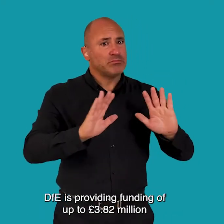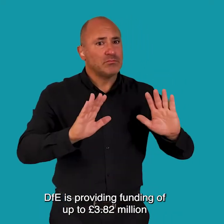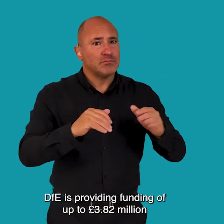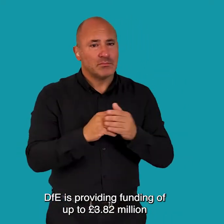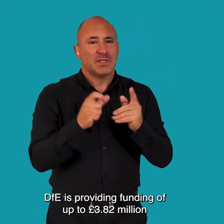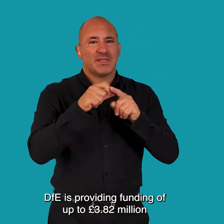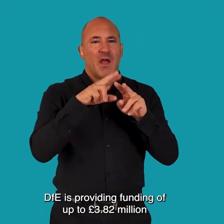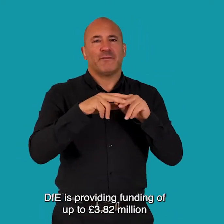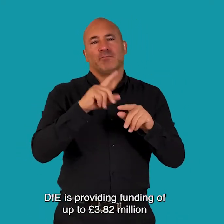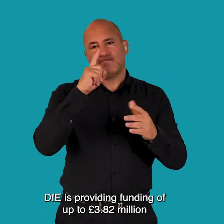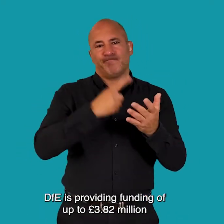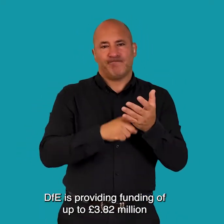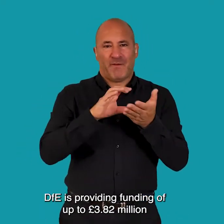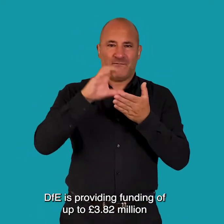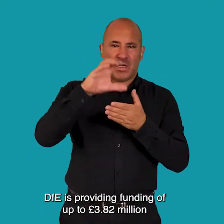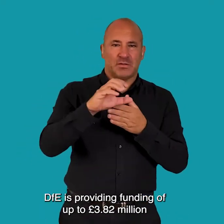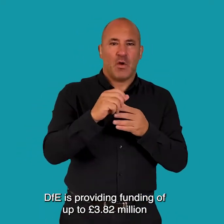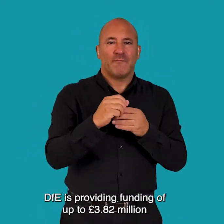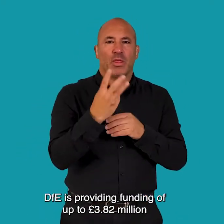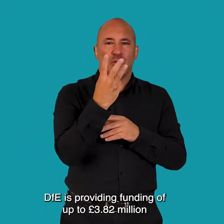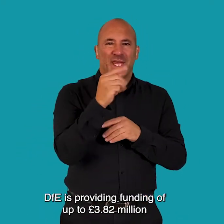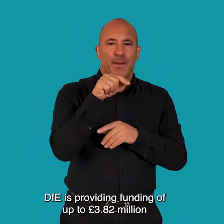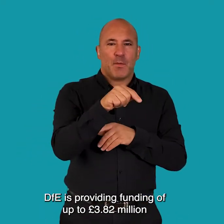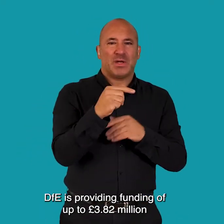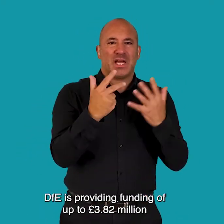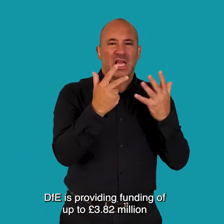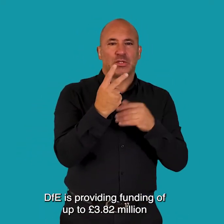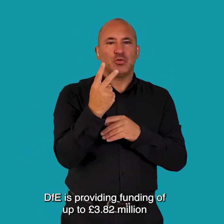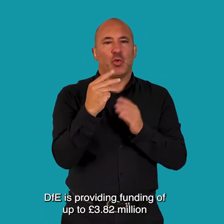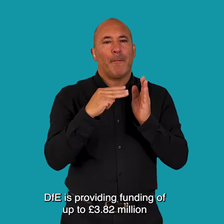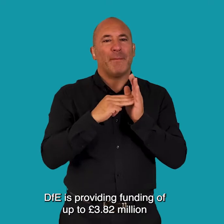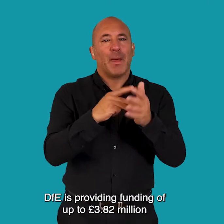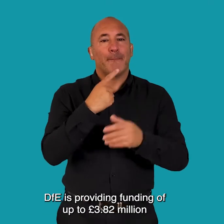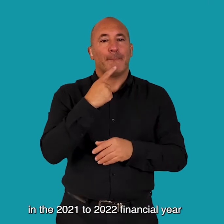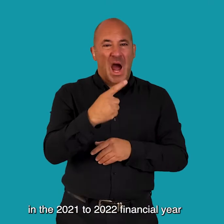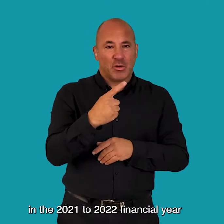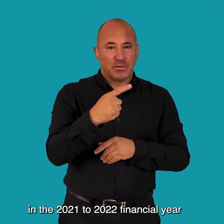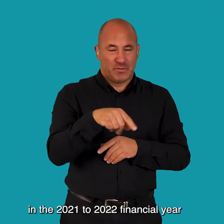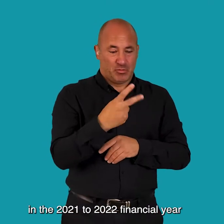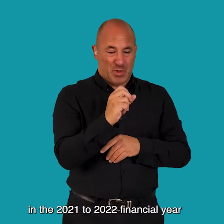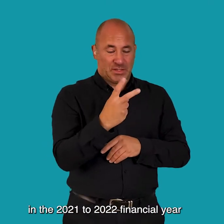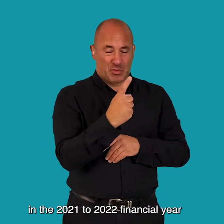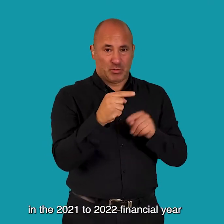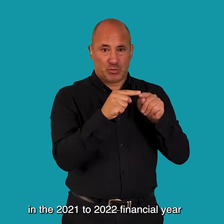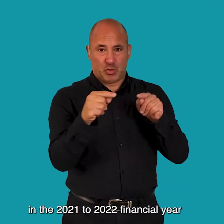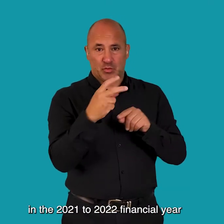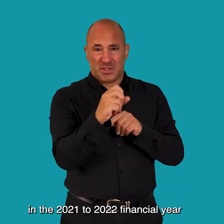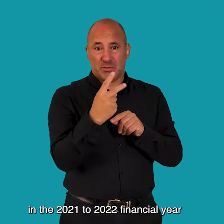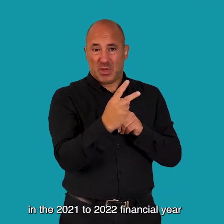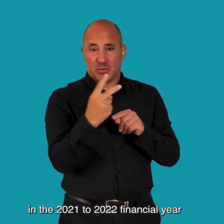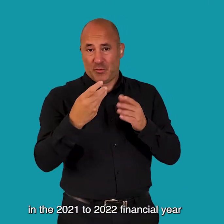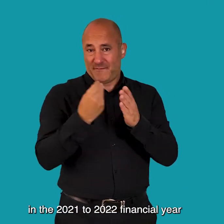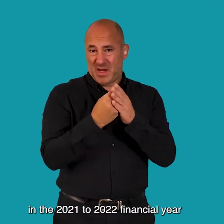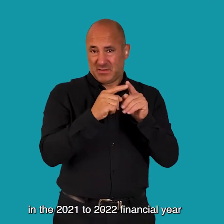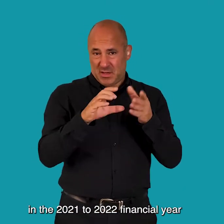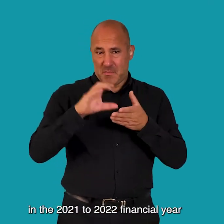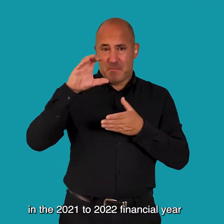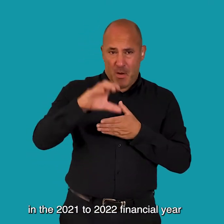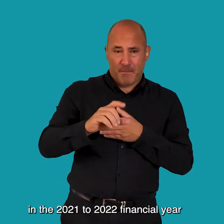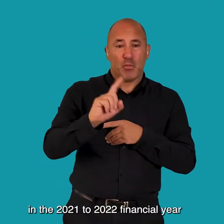DfE is providing funding of up to £3.82 million in the 2021 to 22 financial year to